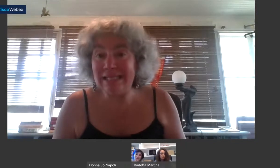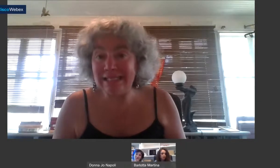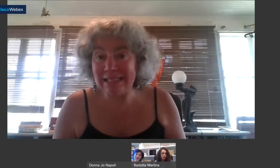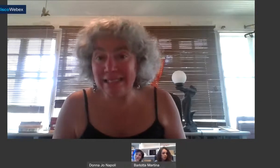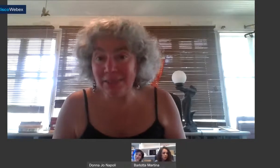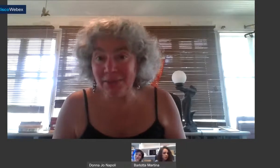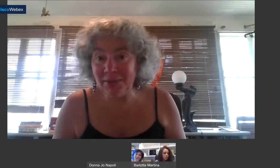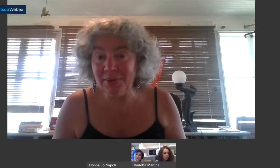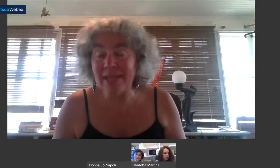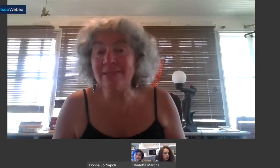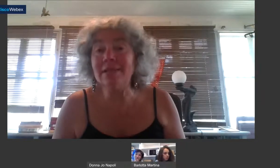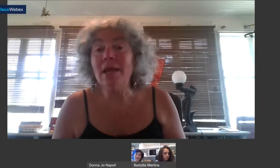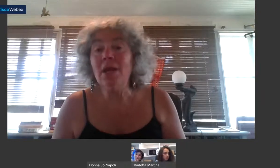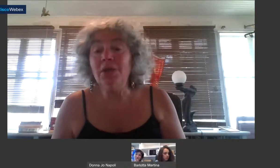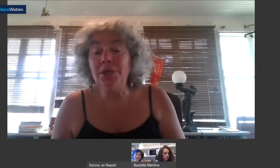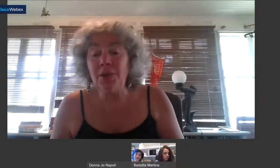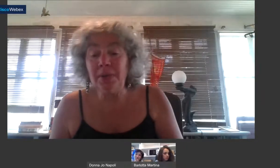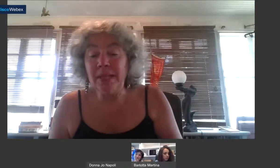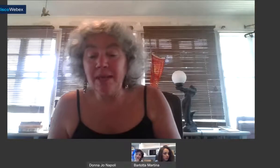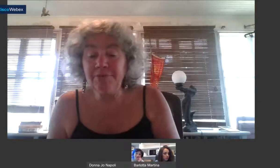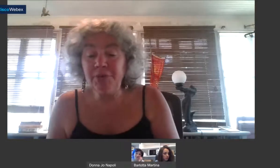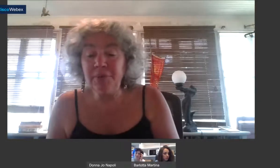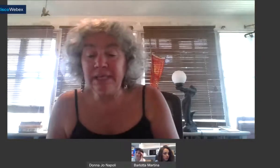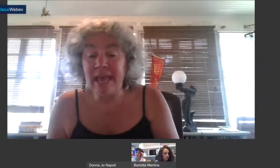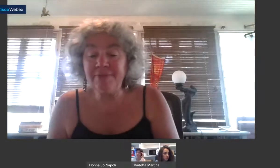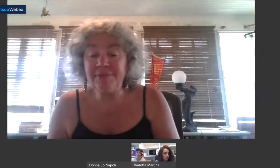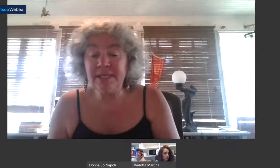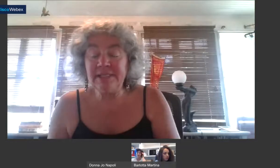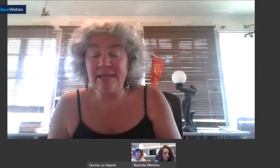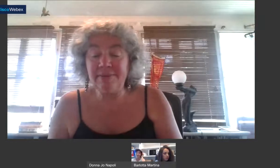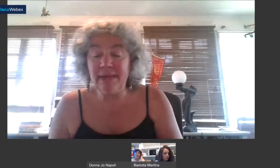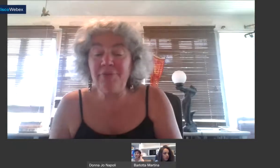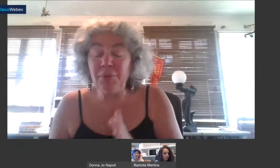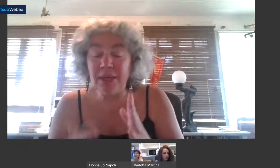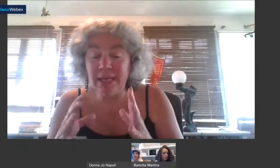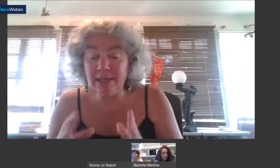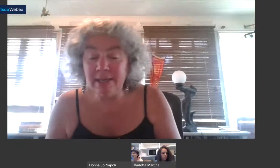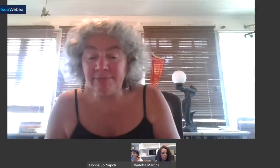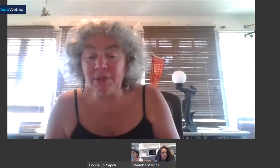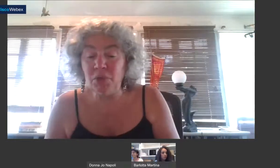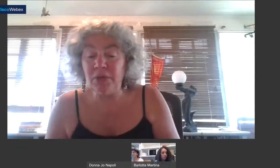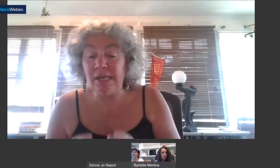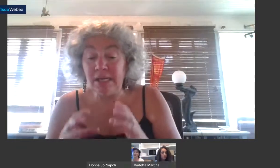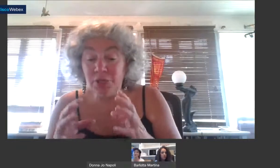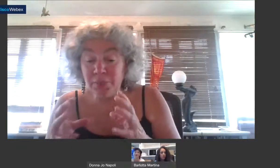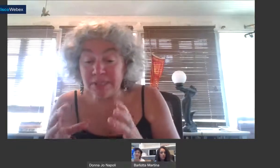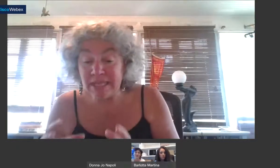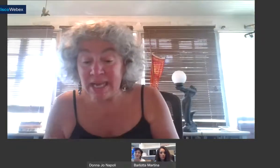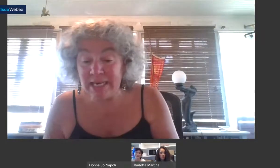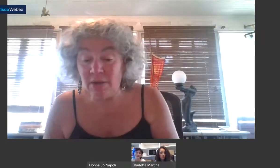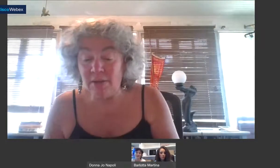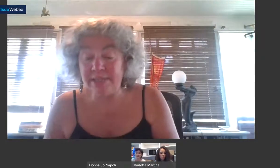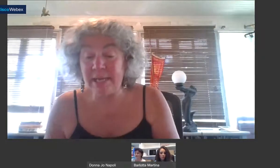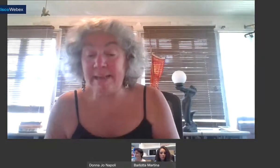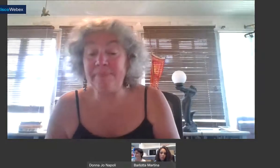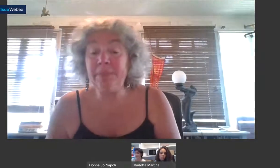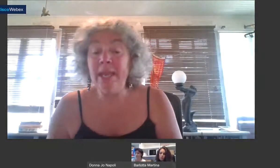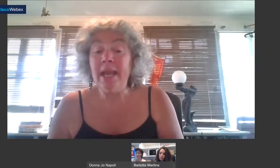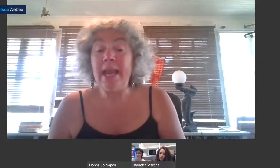that deteriorates. If you were in a deaf community and you were signing all the time,